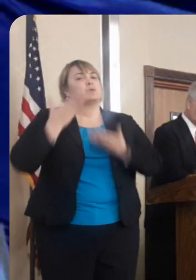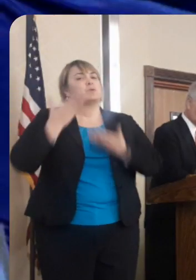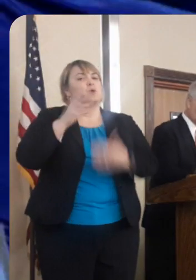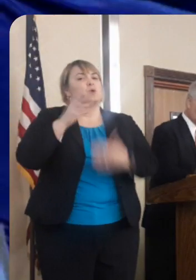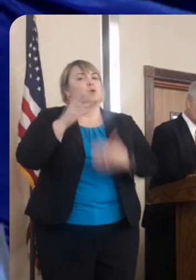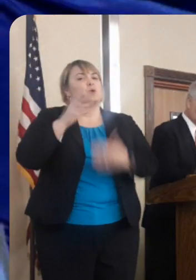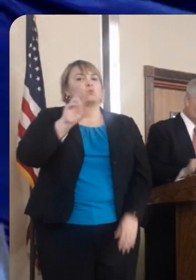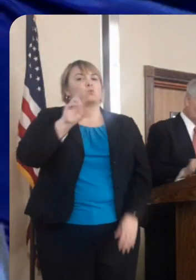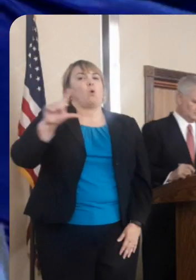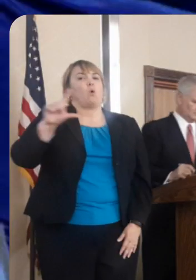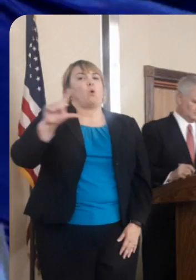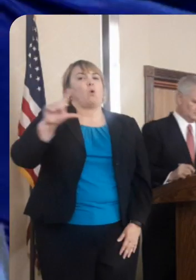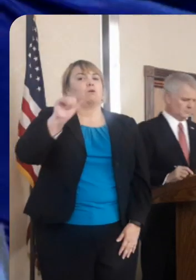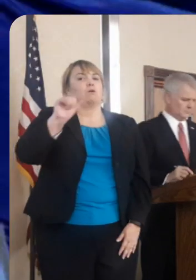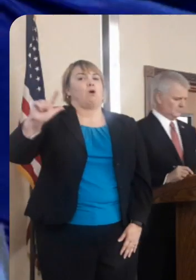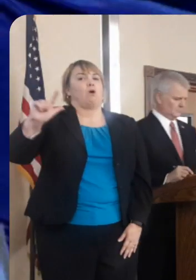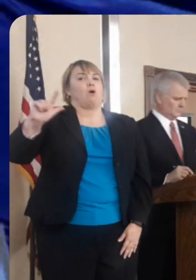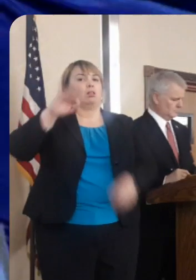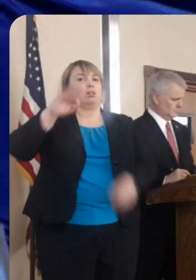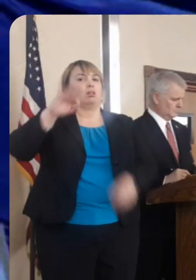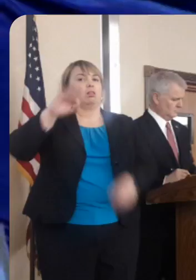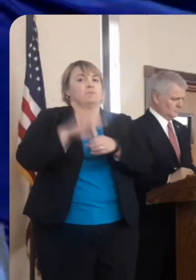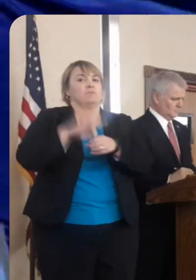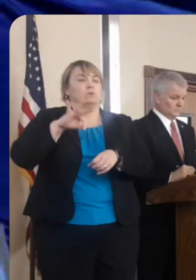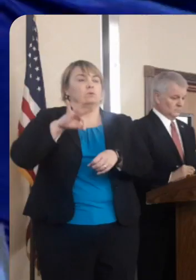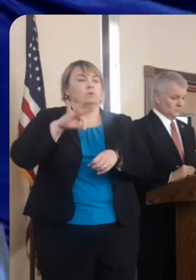this number 2.